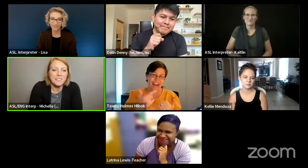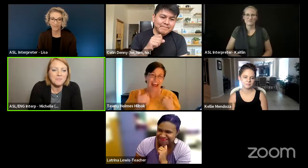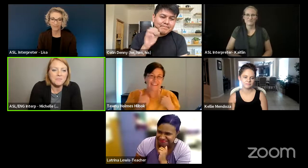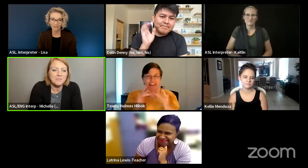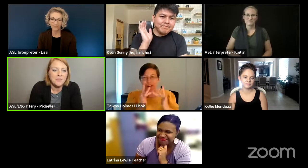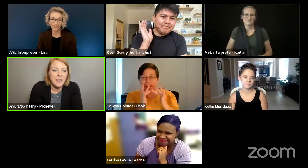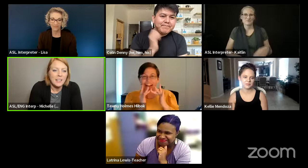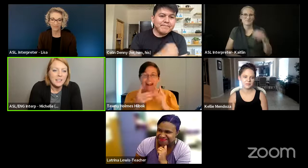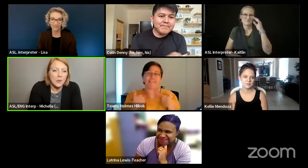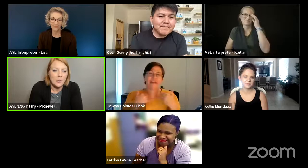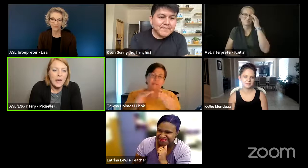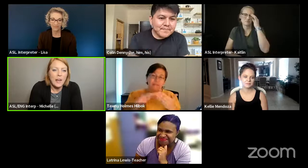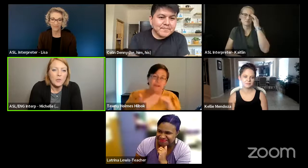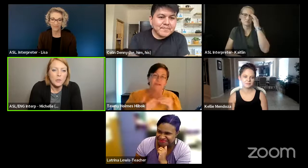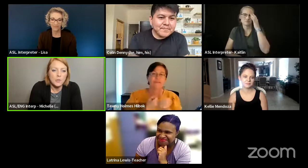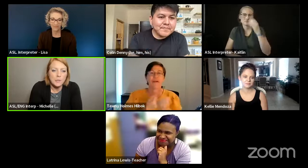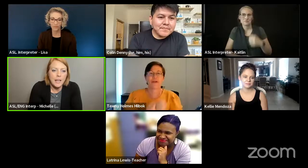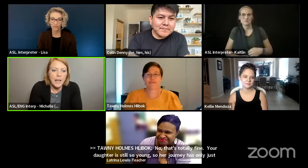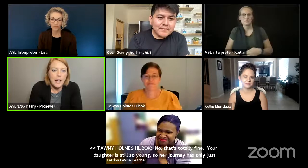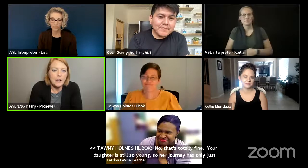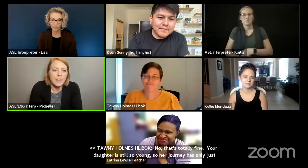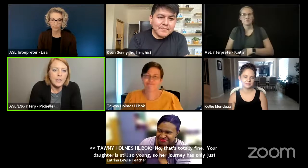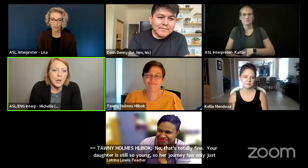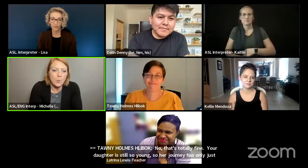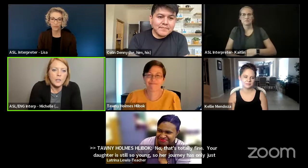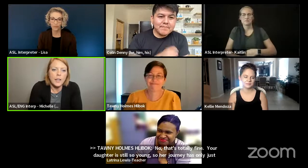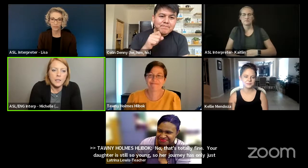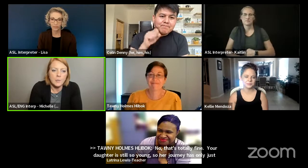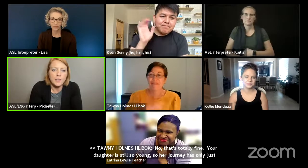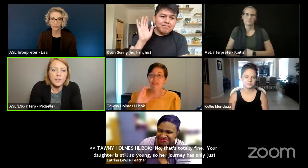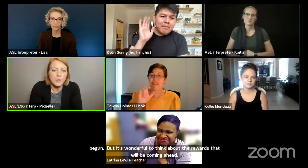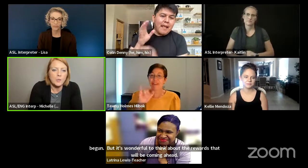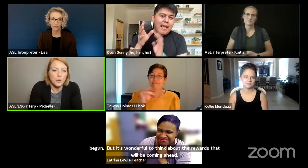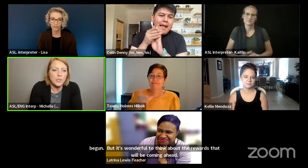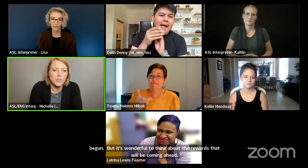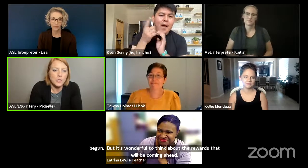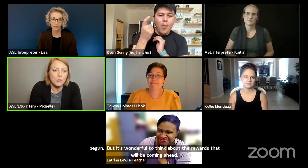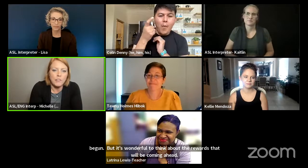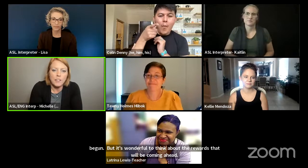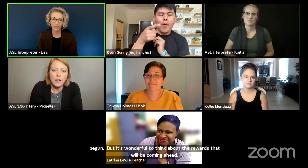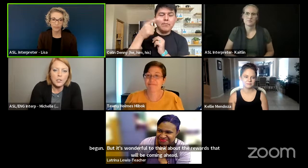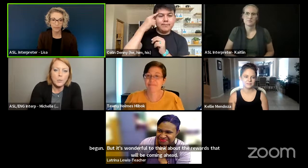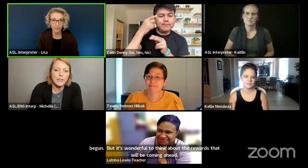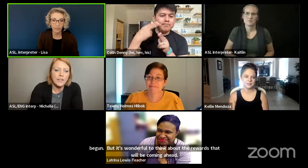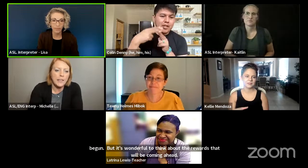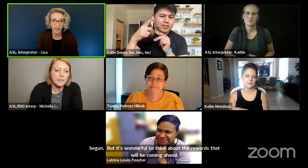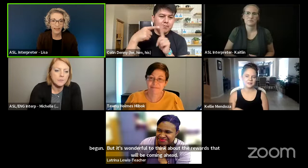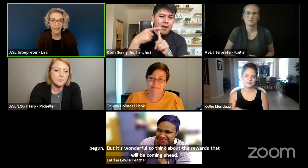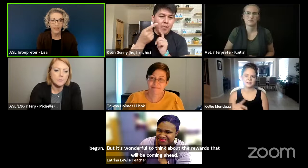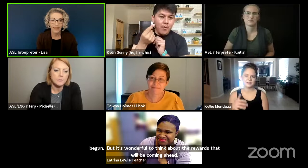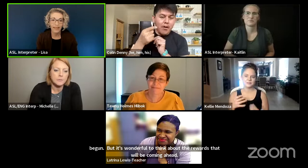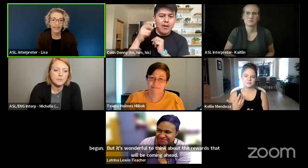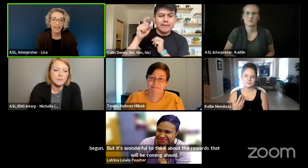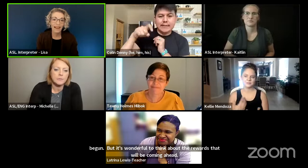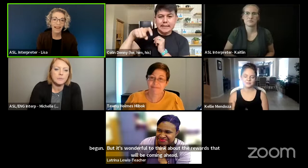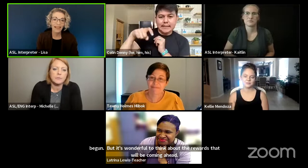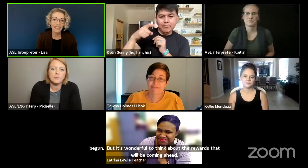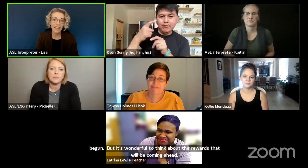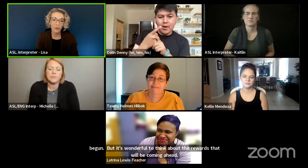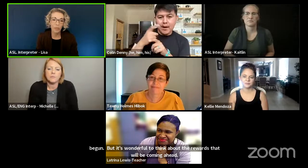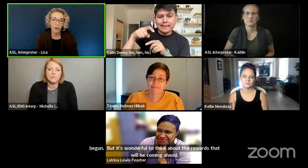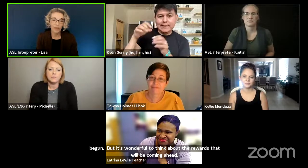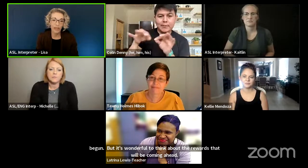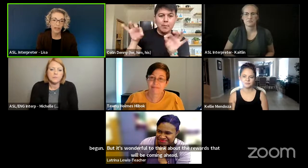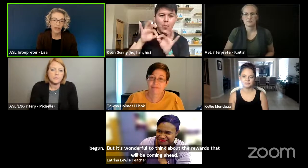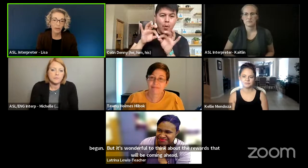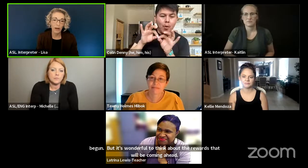coming ahead. So now you seem to have a network and community support, which is terrific. Colin, you wanted to add? Yeah, I'd like to